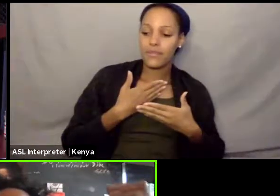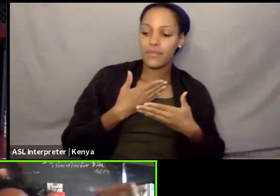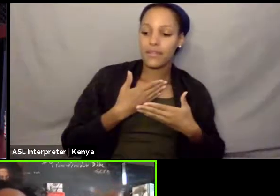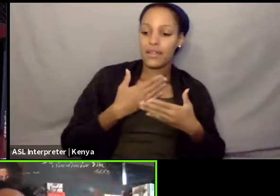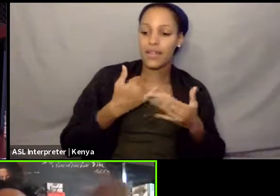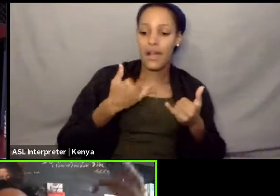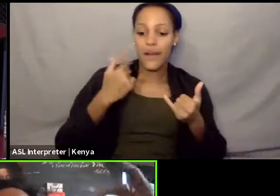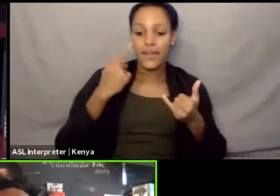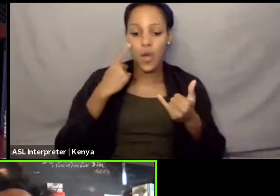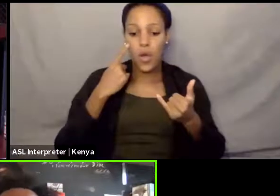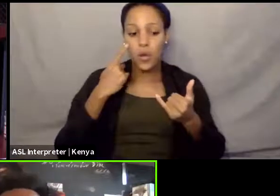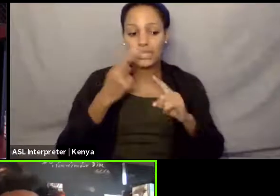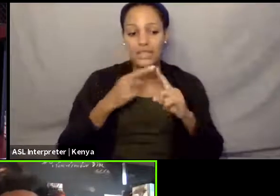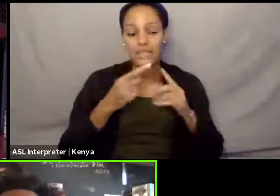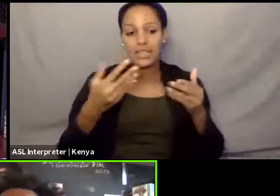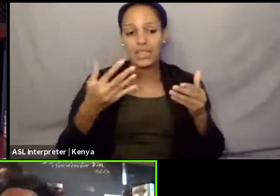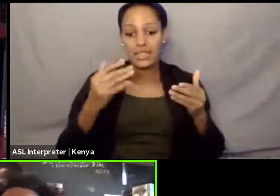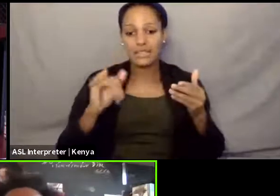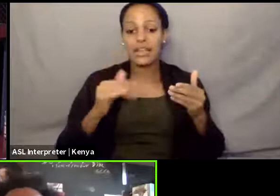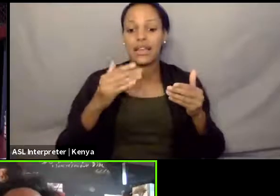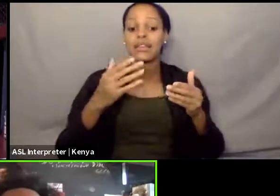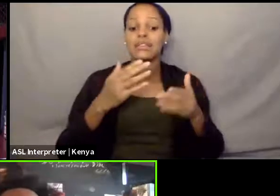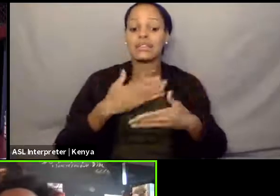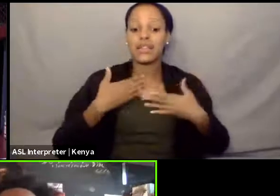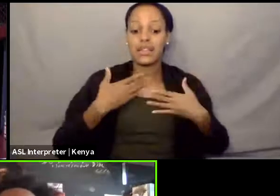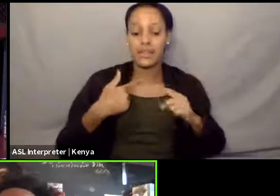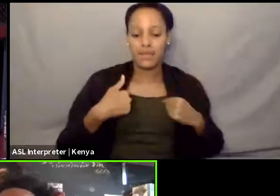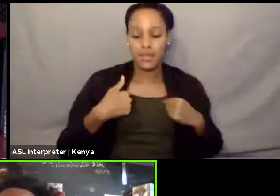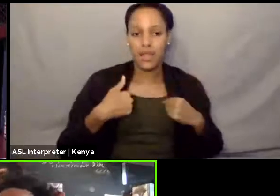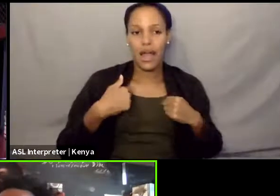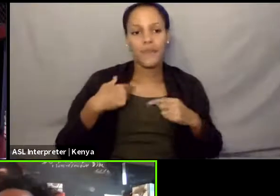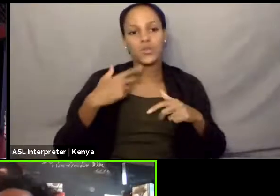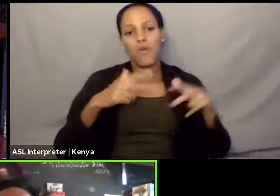So, like I was walking down the other day and I saw